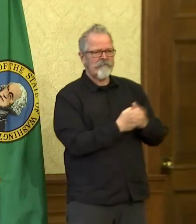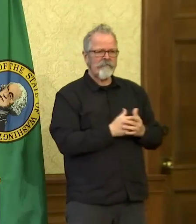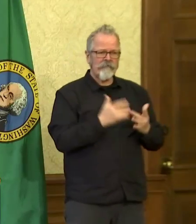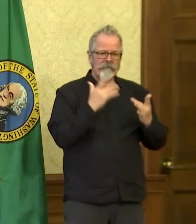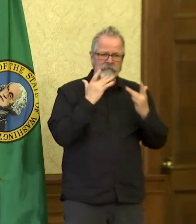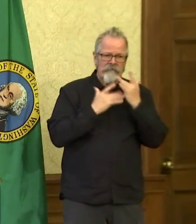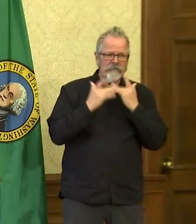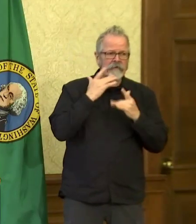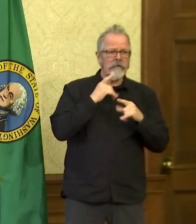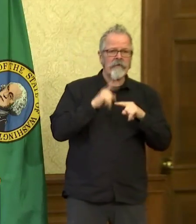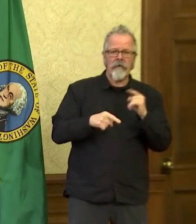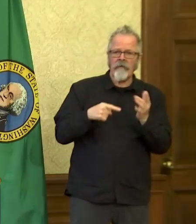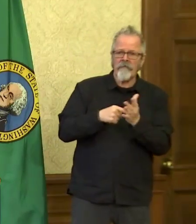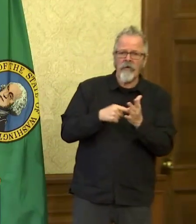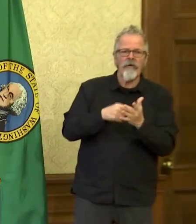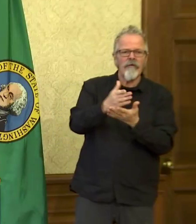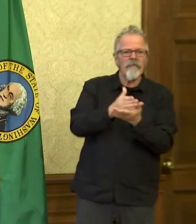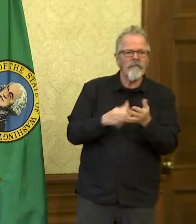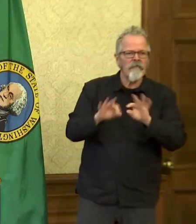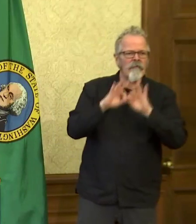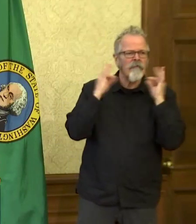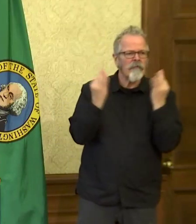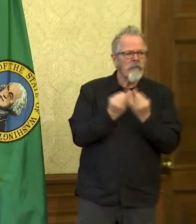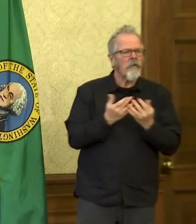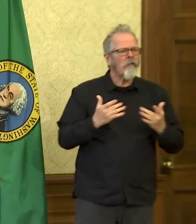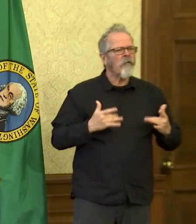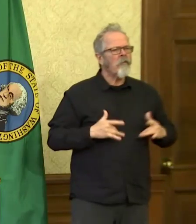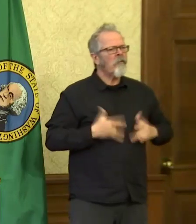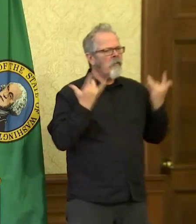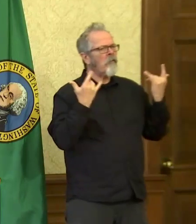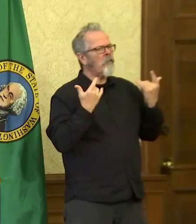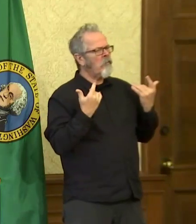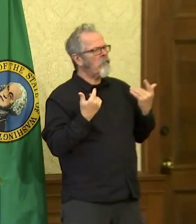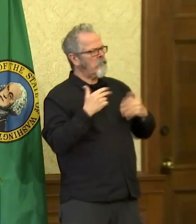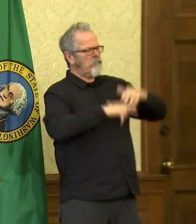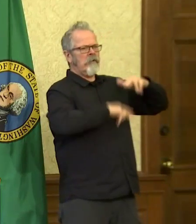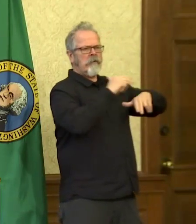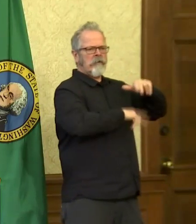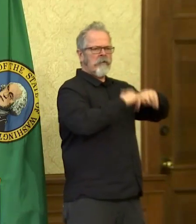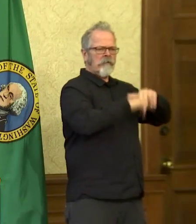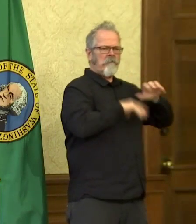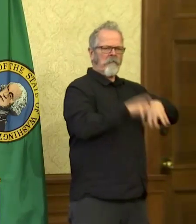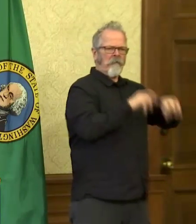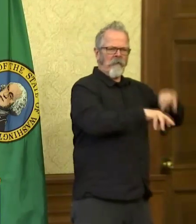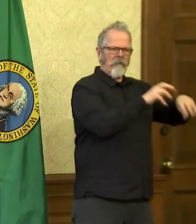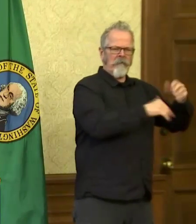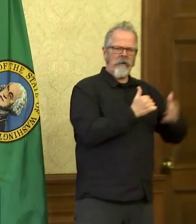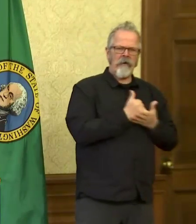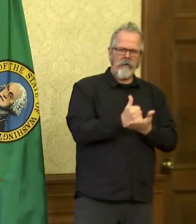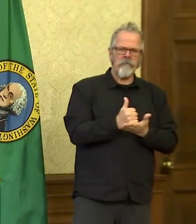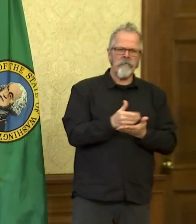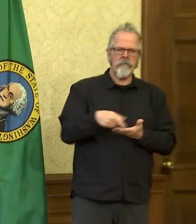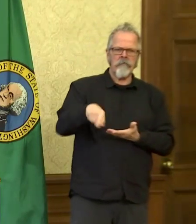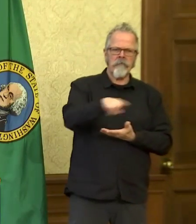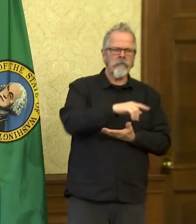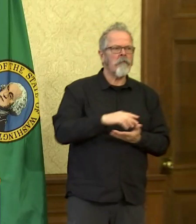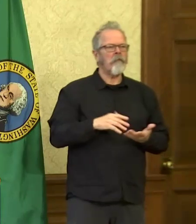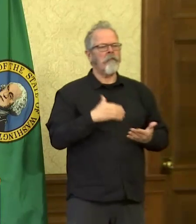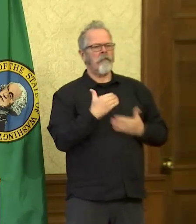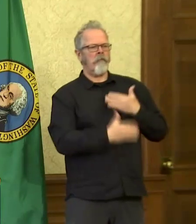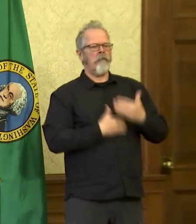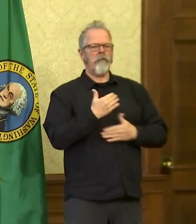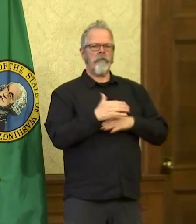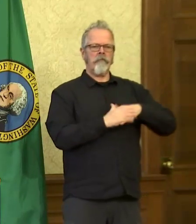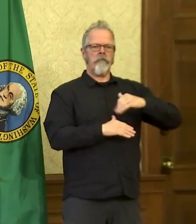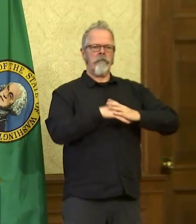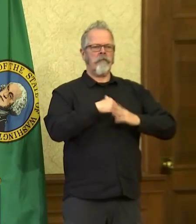are excited. We're really pleased to get back to work. We're going to safely start addressing that housing shortfall again, and